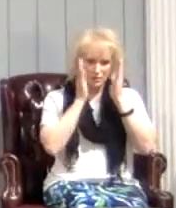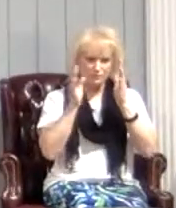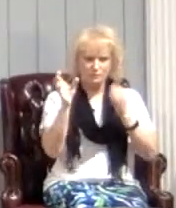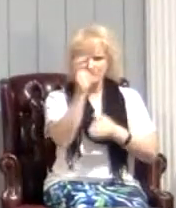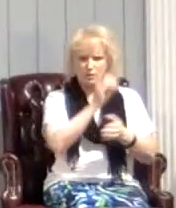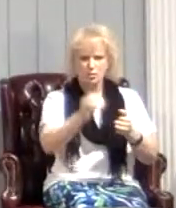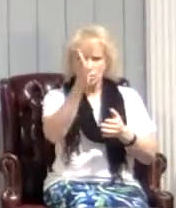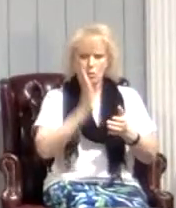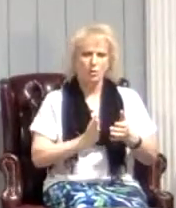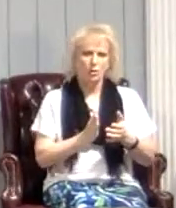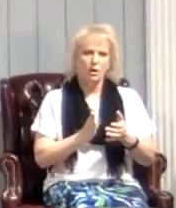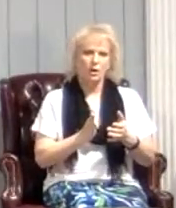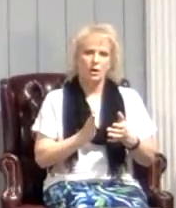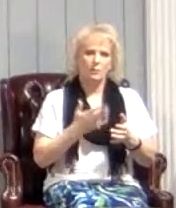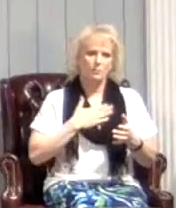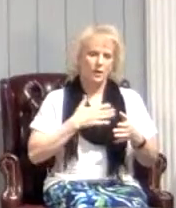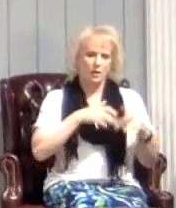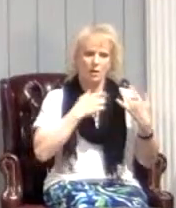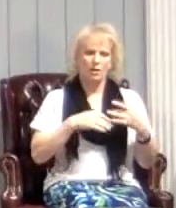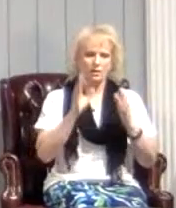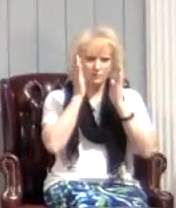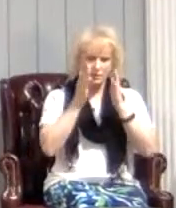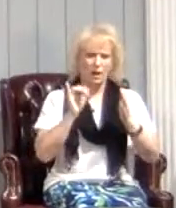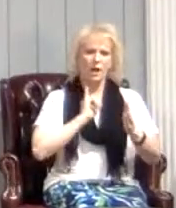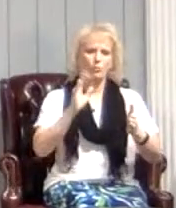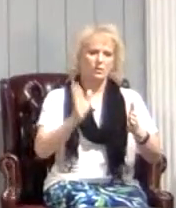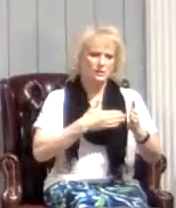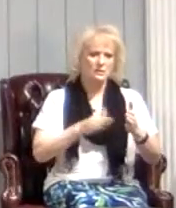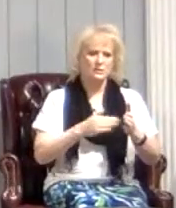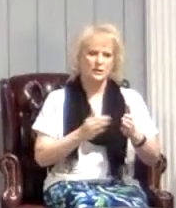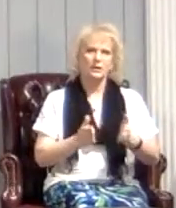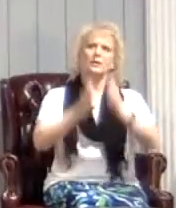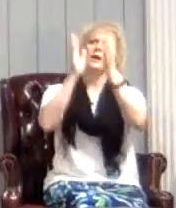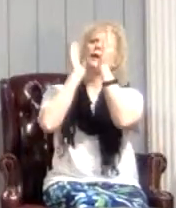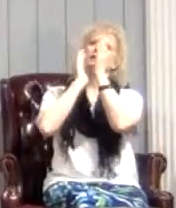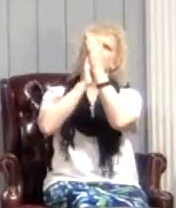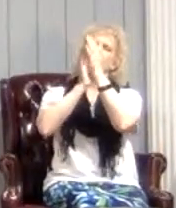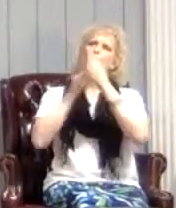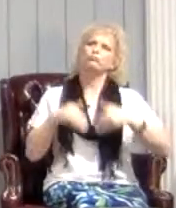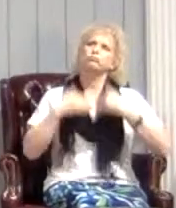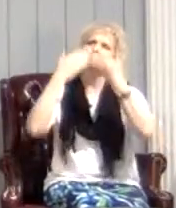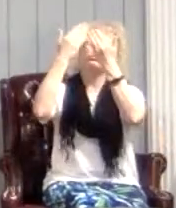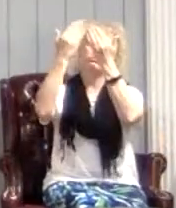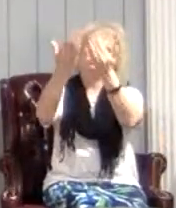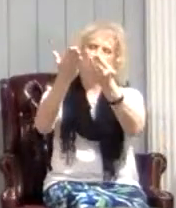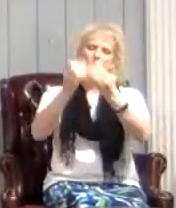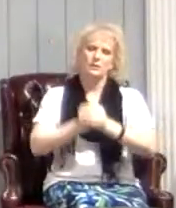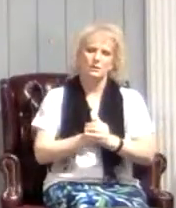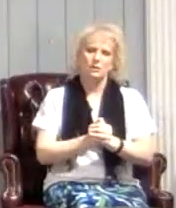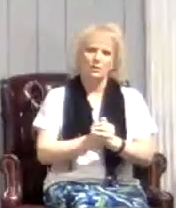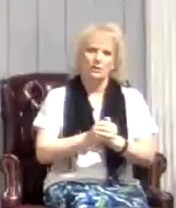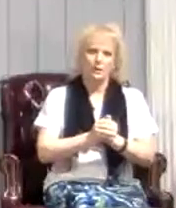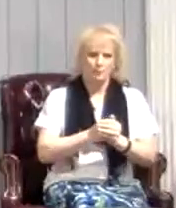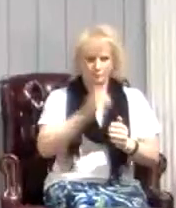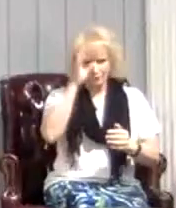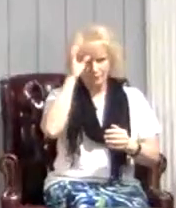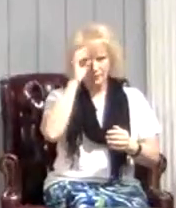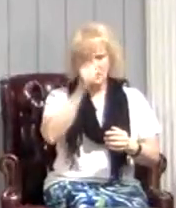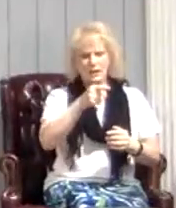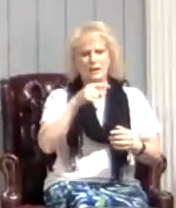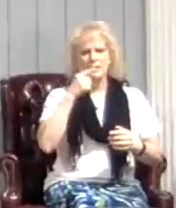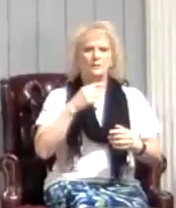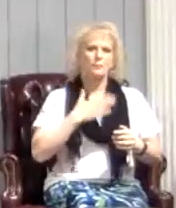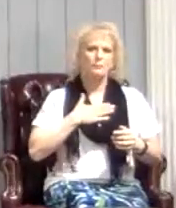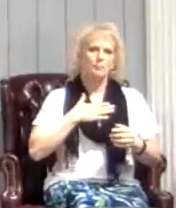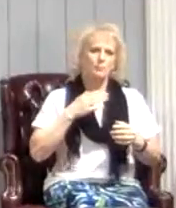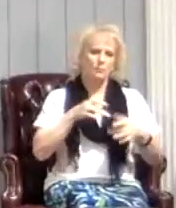My heart is fixed. I will sing and give praise." And I notice that he says, "My heart is fixed," twice. Now, there's a couple of